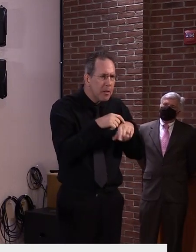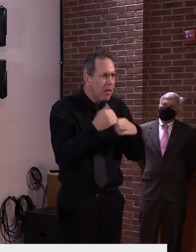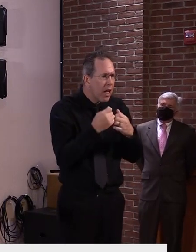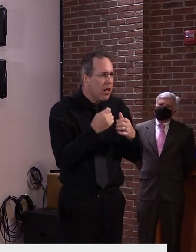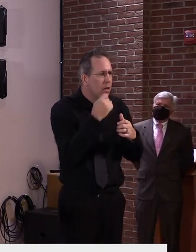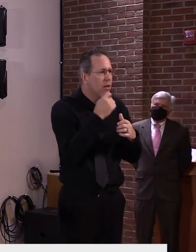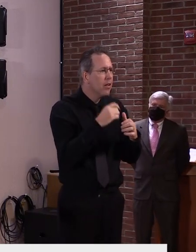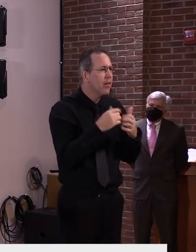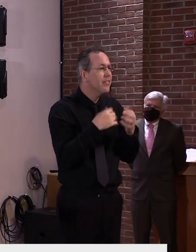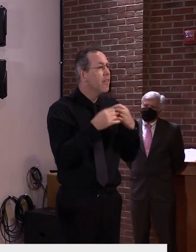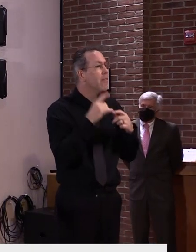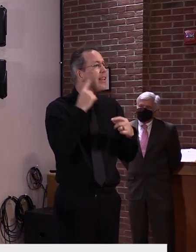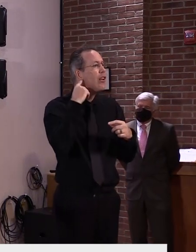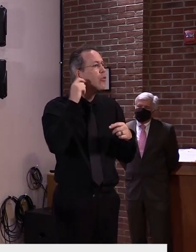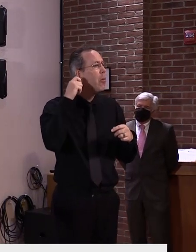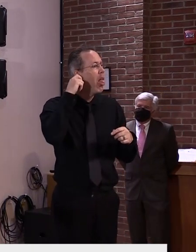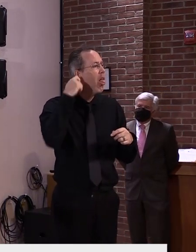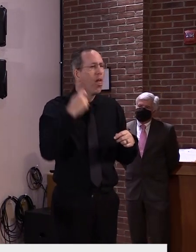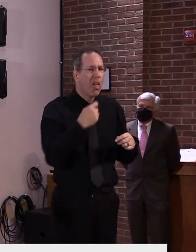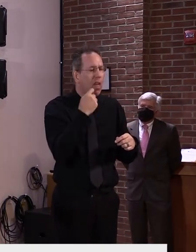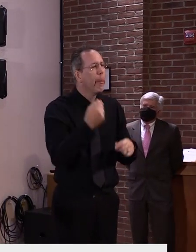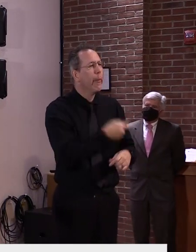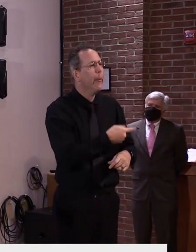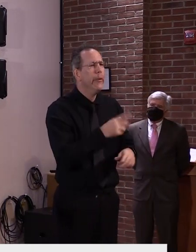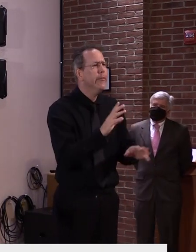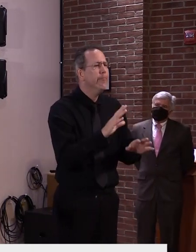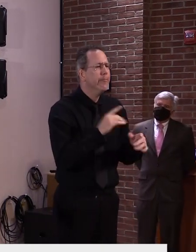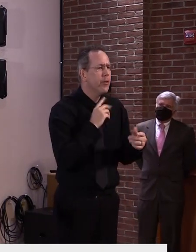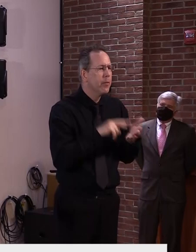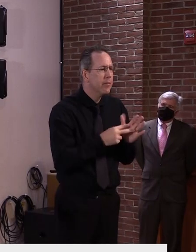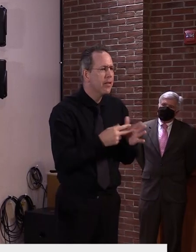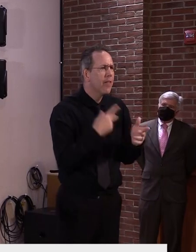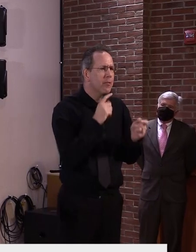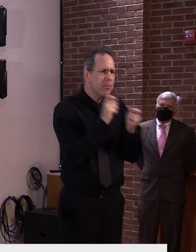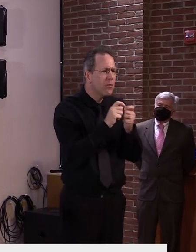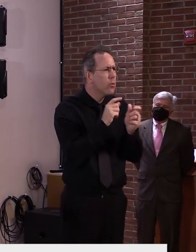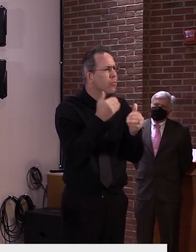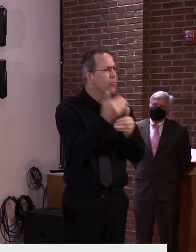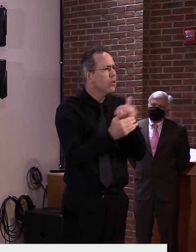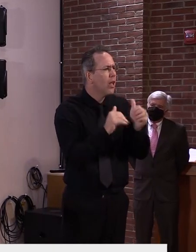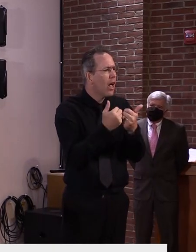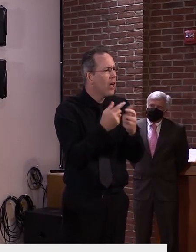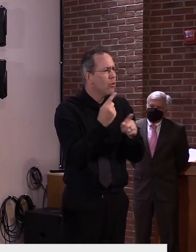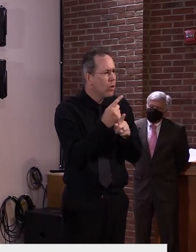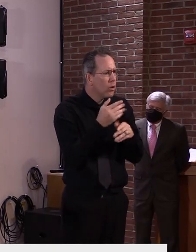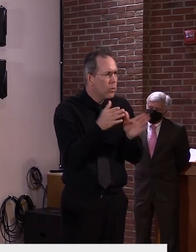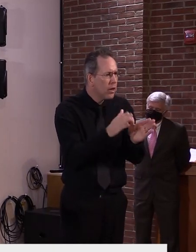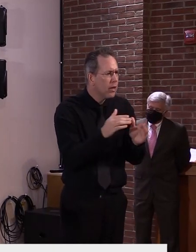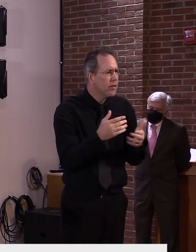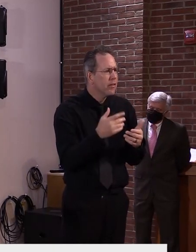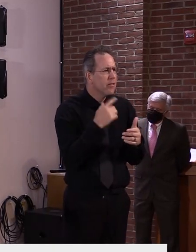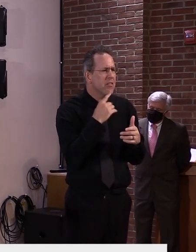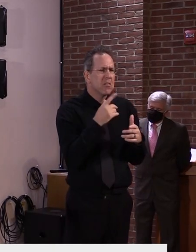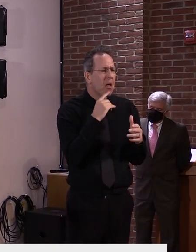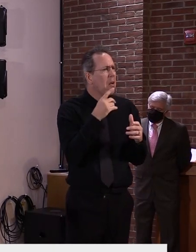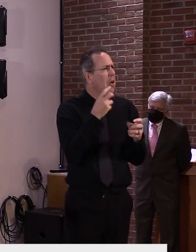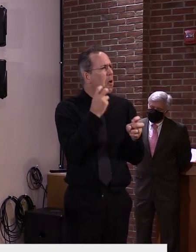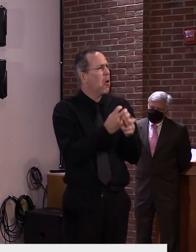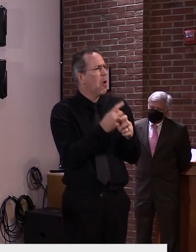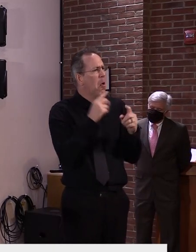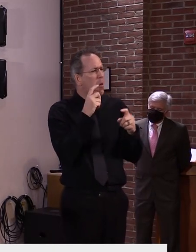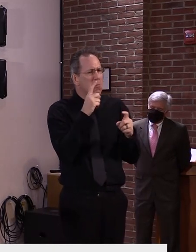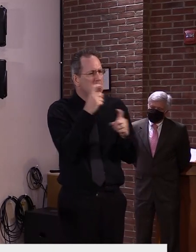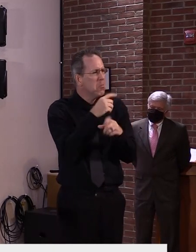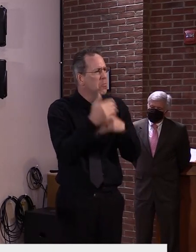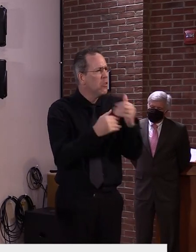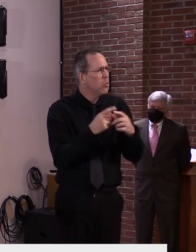put in and take out and send to the lab. It's a little more complicated, but not that much. And so, you know, our hope is